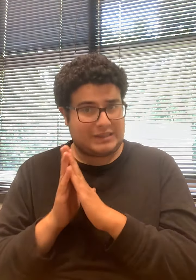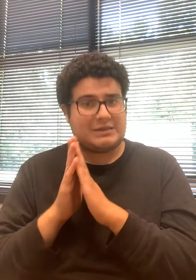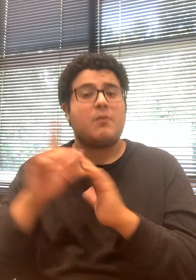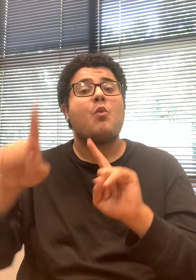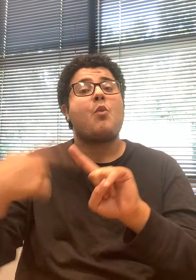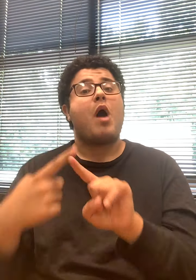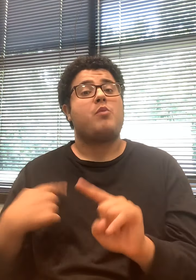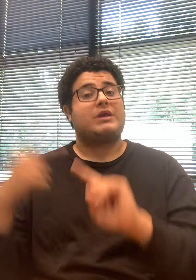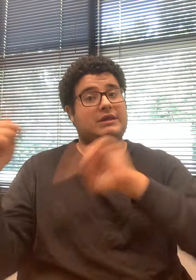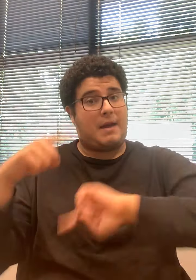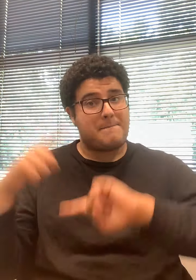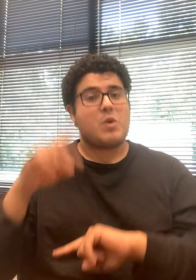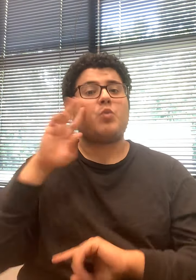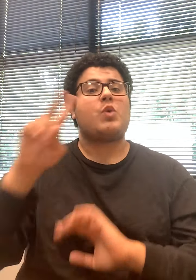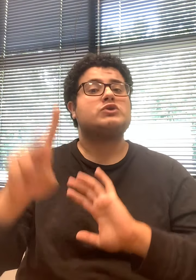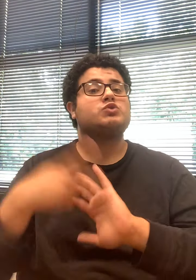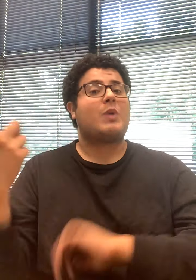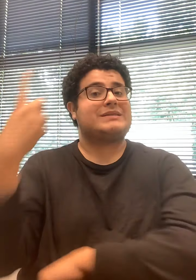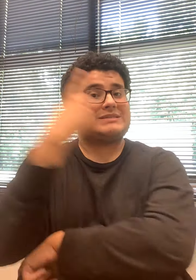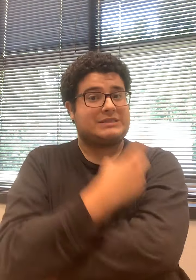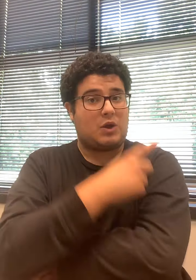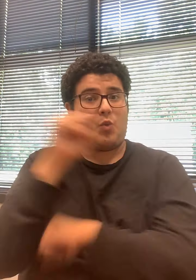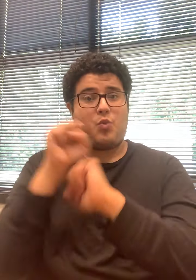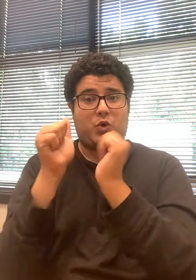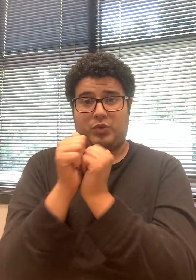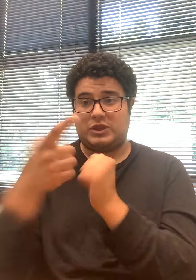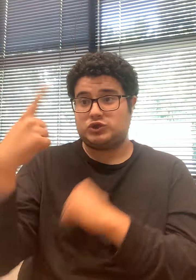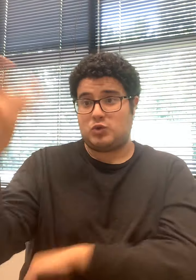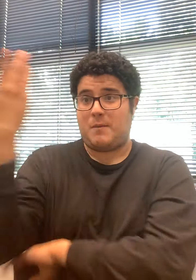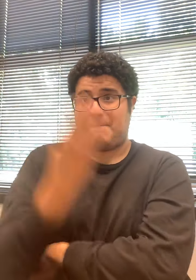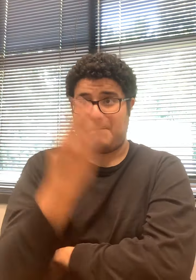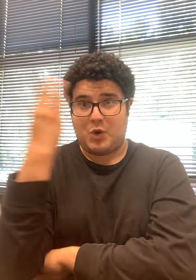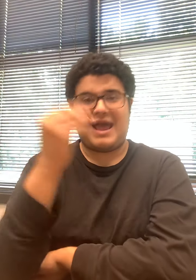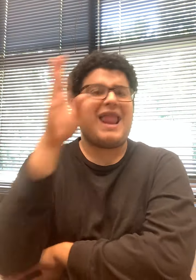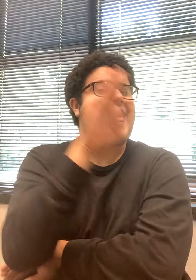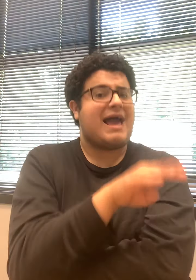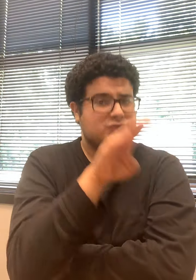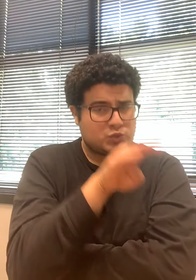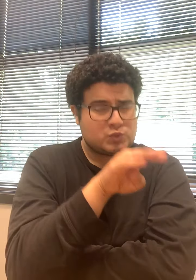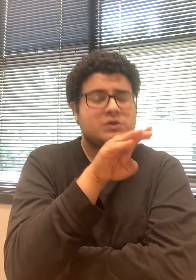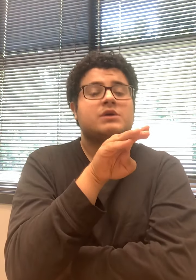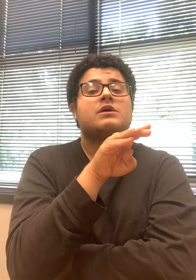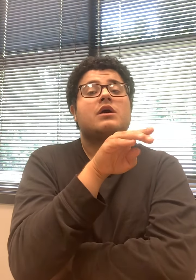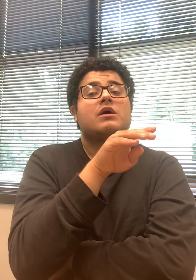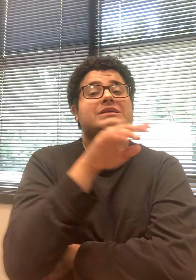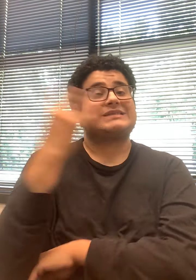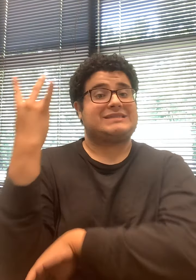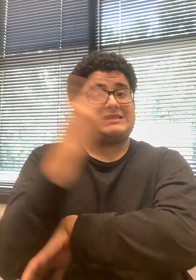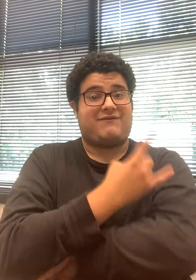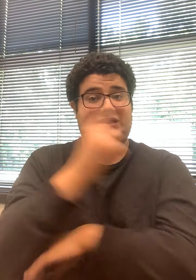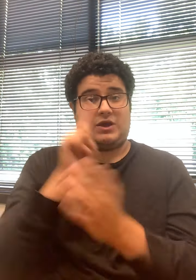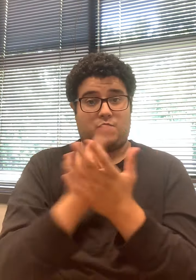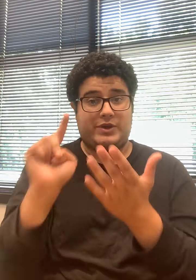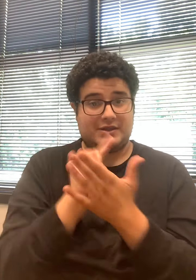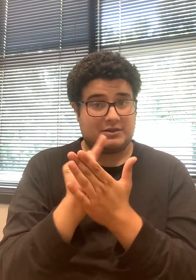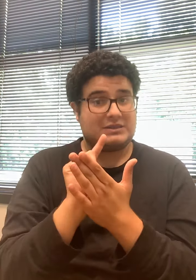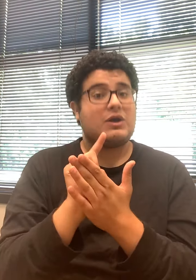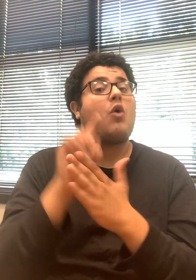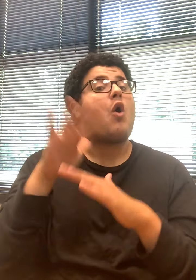when we start, we'll come by twice a day to work with you, once in the morning and once in the afternoon, 7 days a week. Even on weekends, you